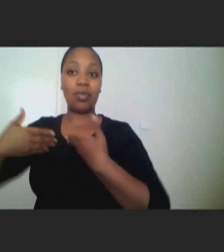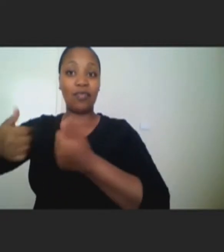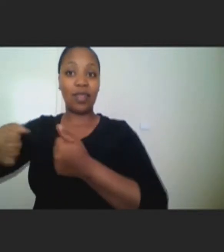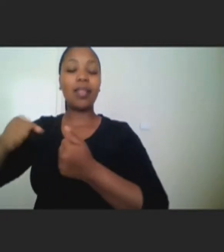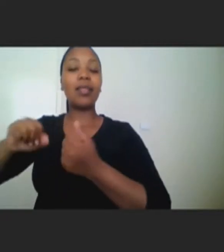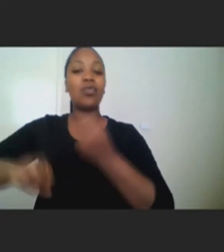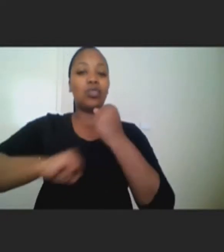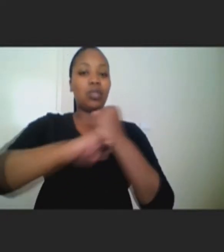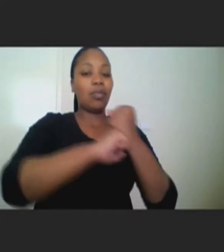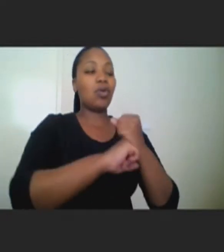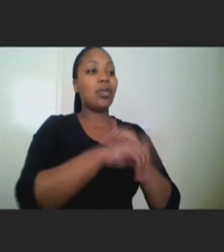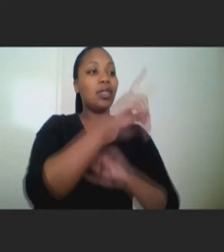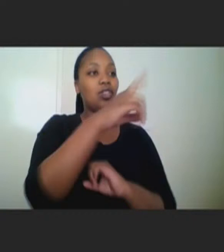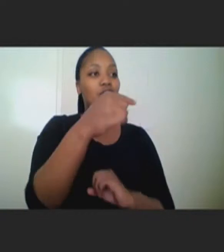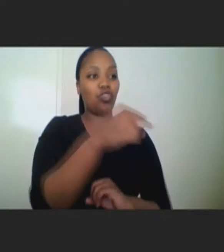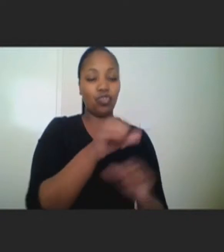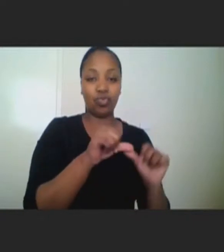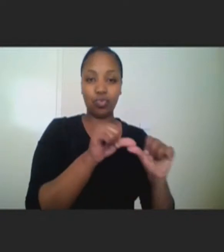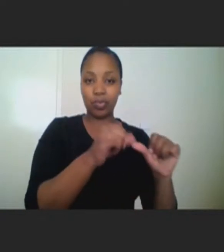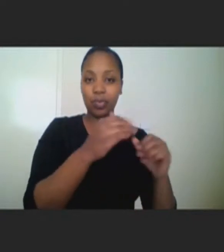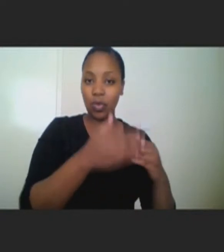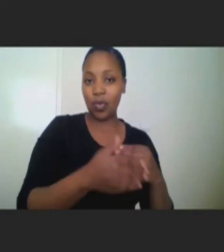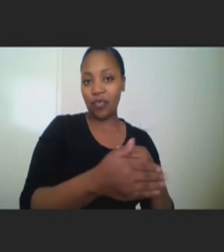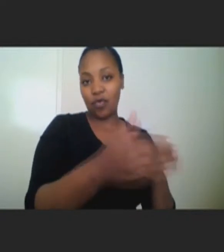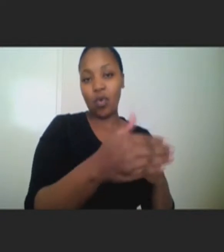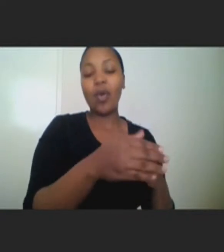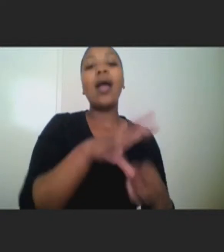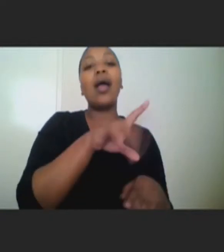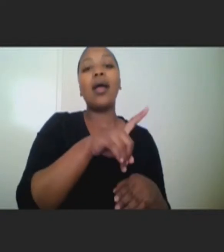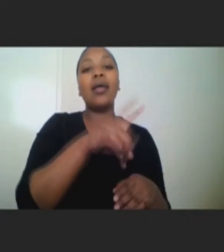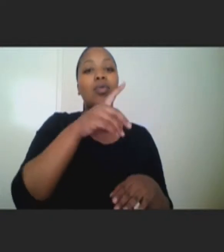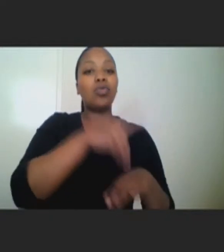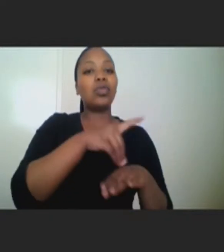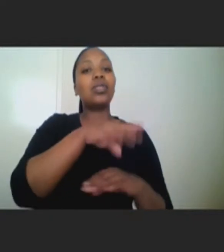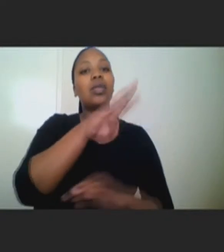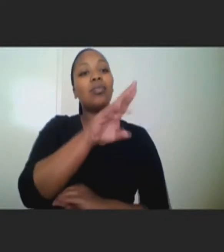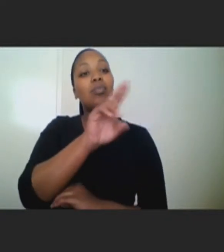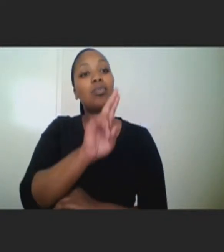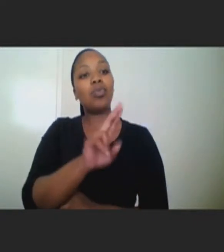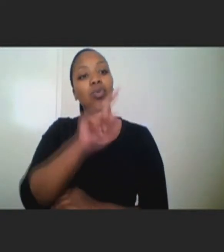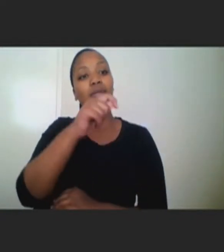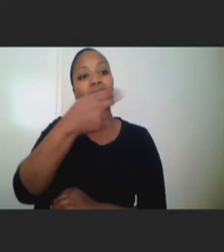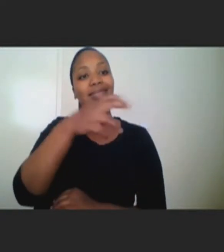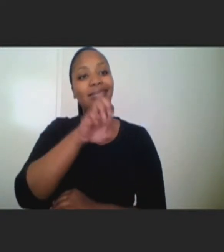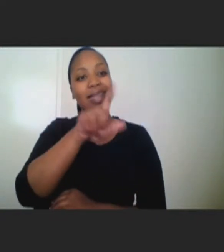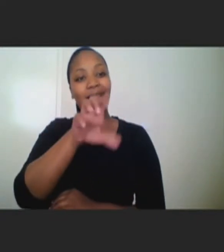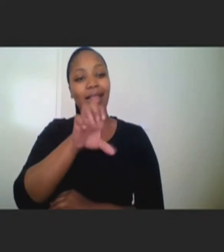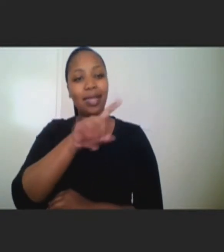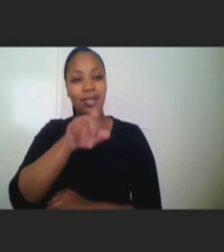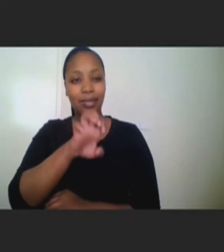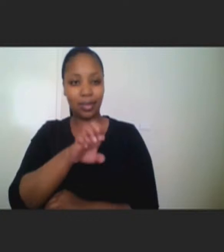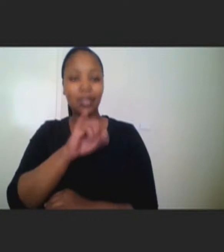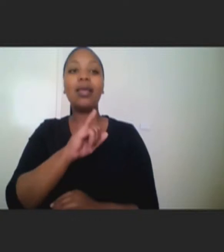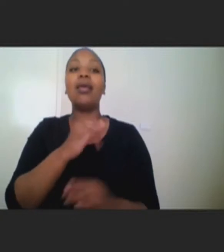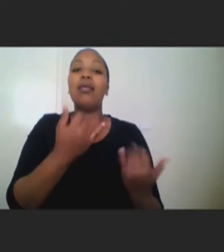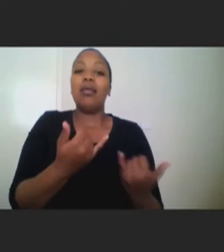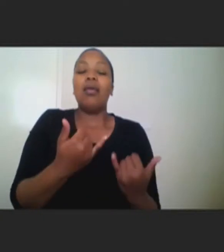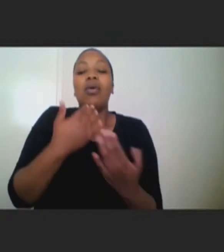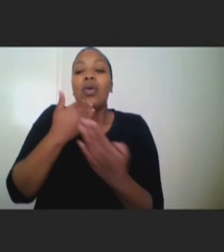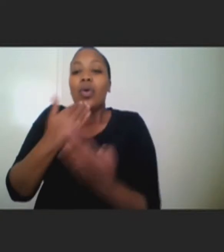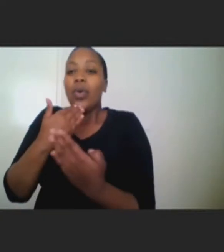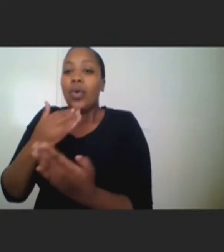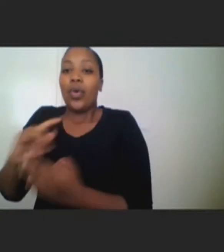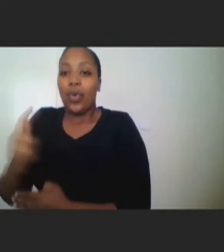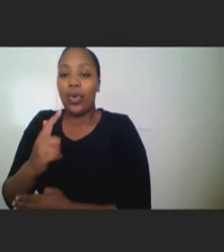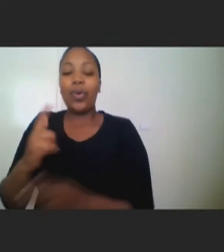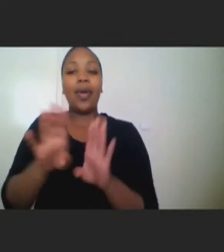DG going forward. So thank you very much, Dr. Crisp. But thanks to all the panelists. Indeed, I think it's very valuable, and I'm sure